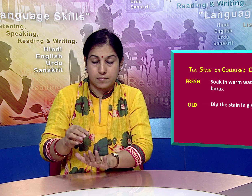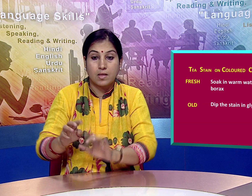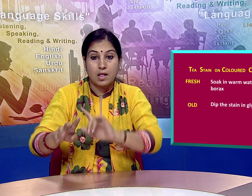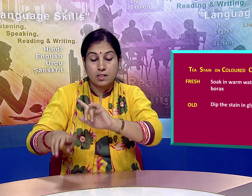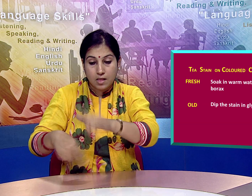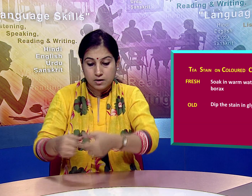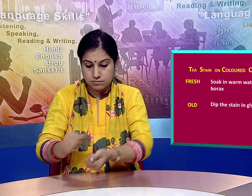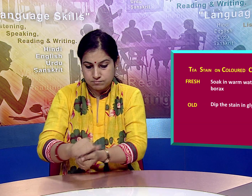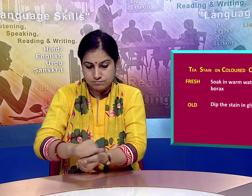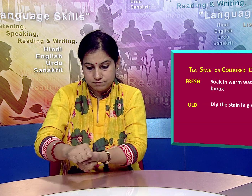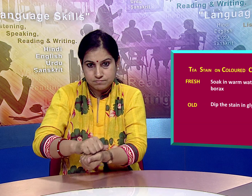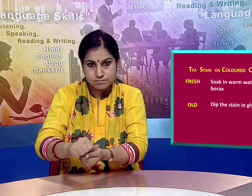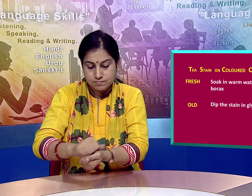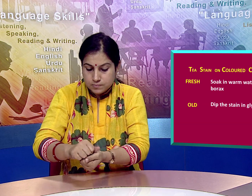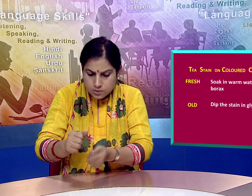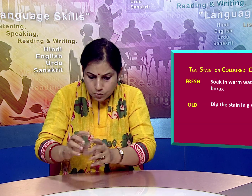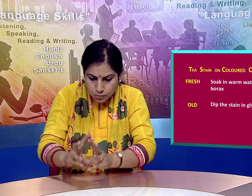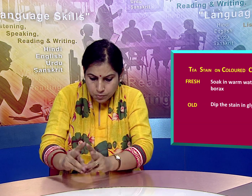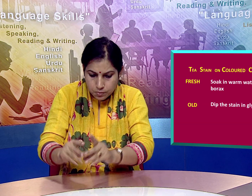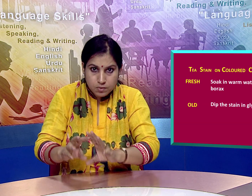Rinse it when it starts dissolving.